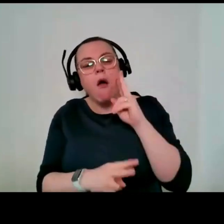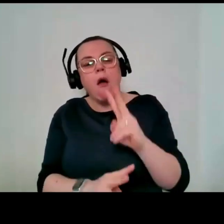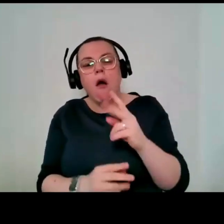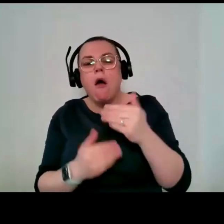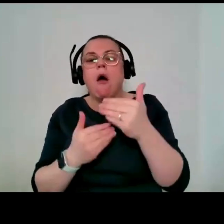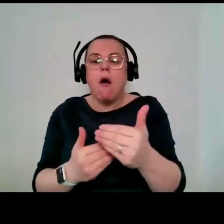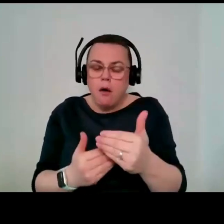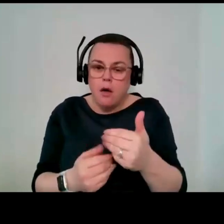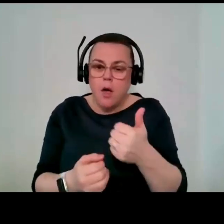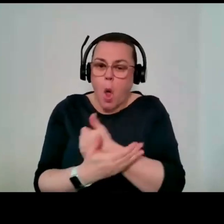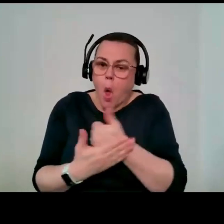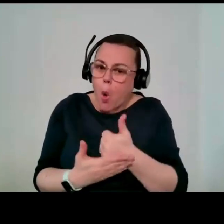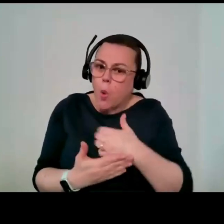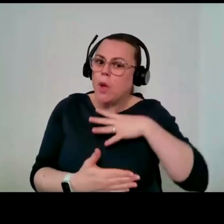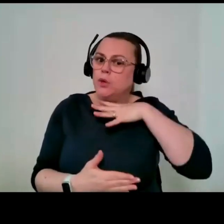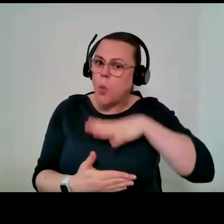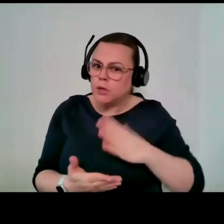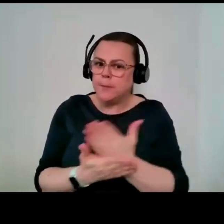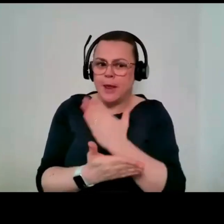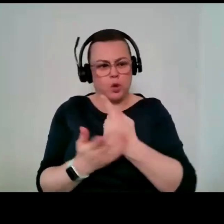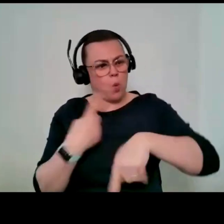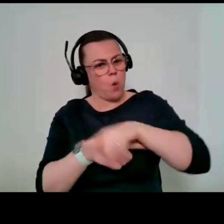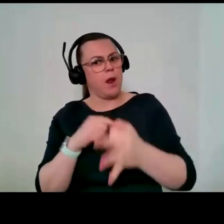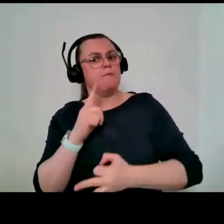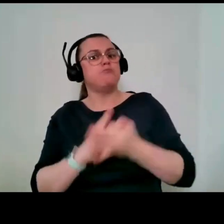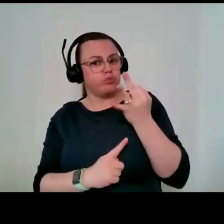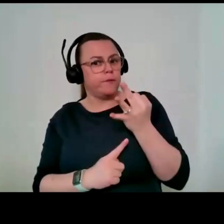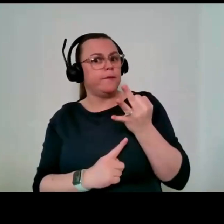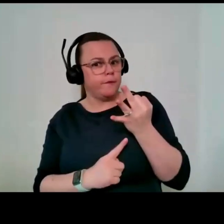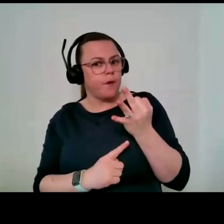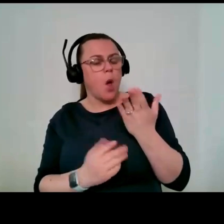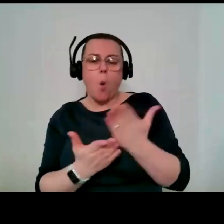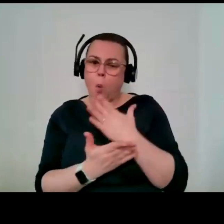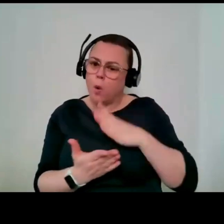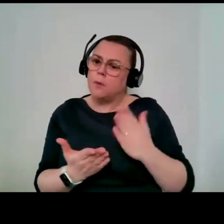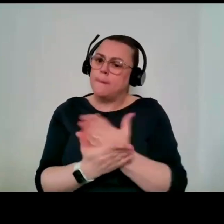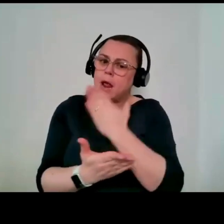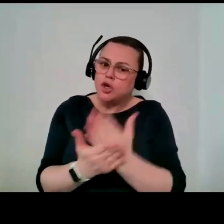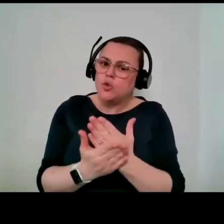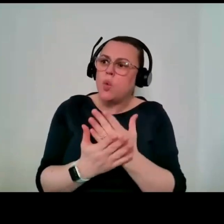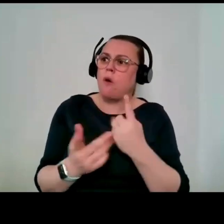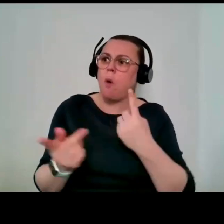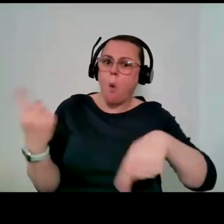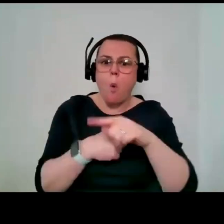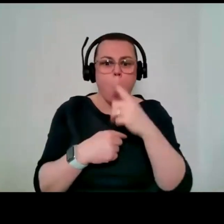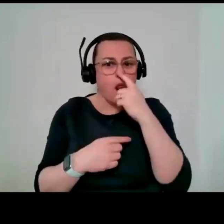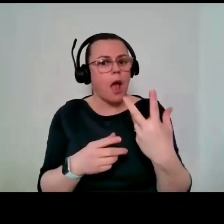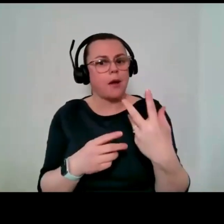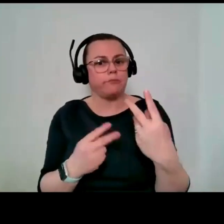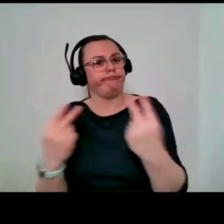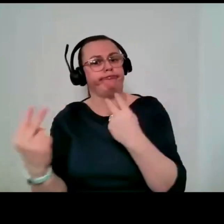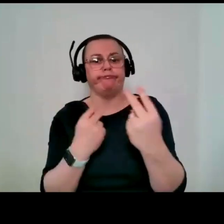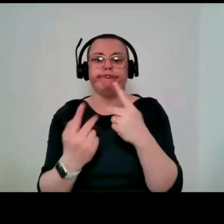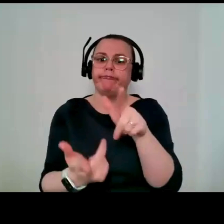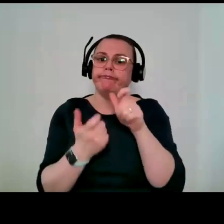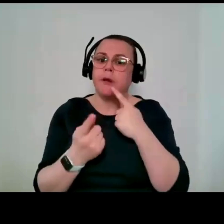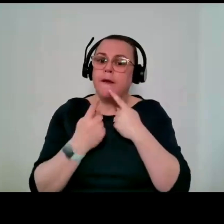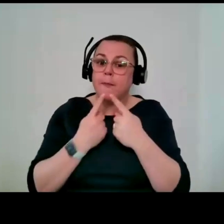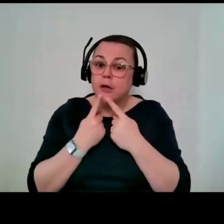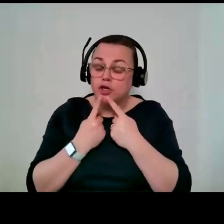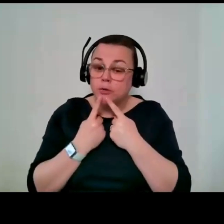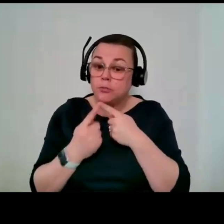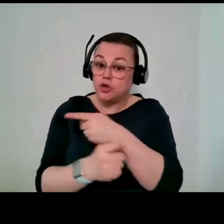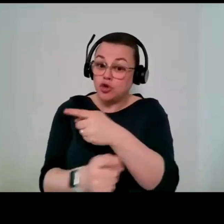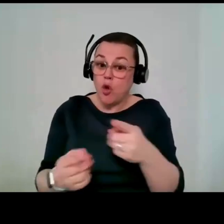are always looking to improve them and to make them accessible for as many people as possible. So your feedback and